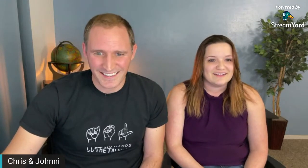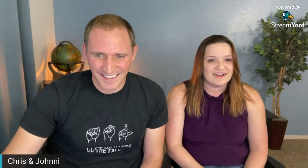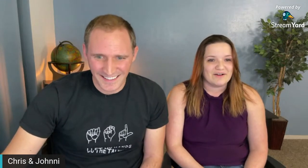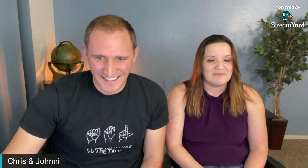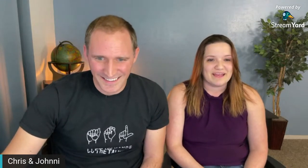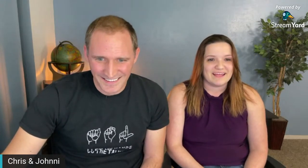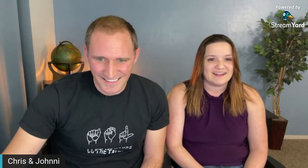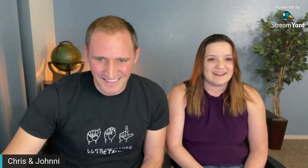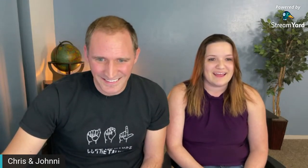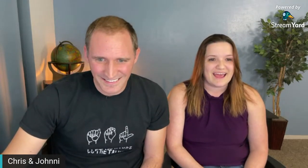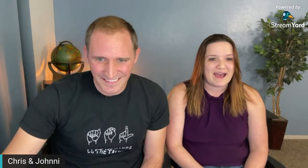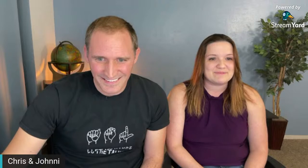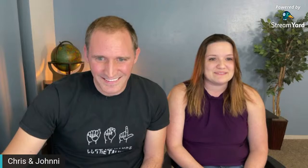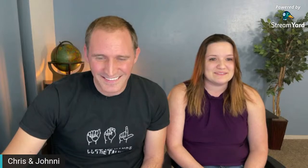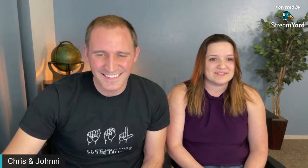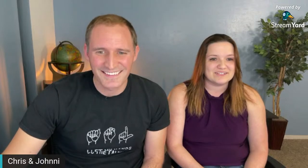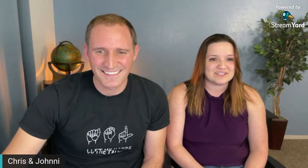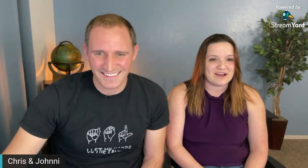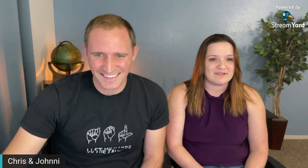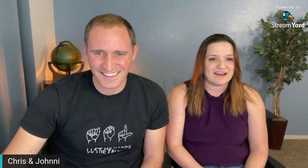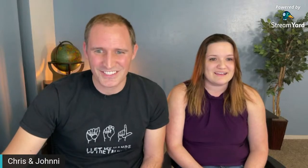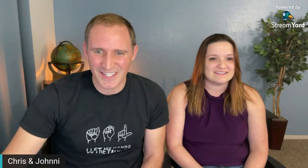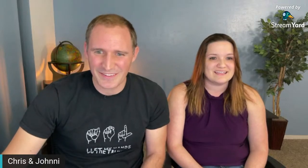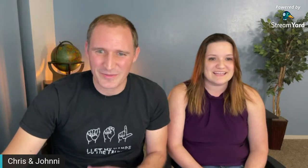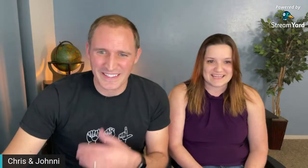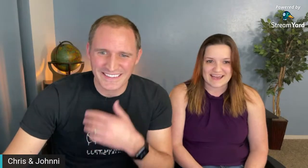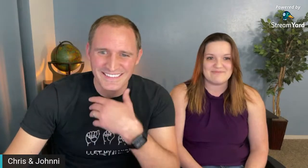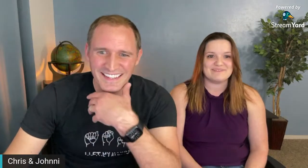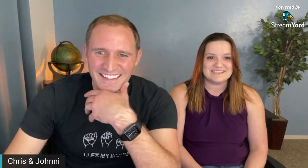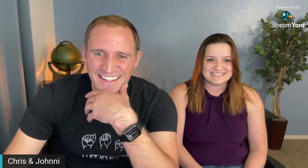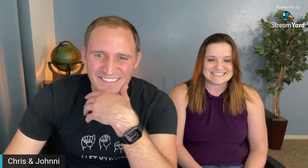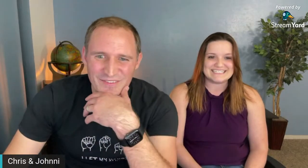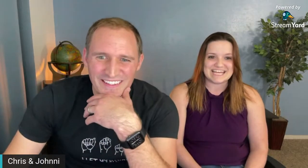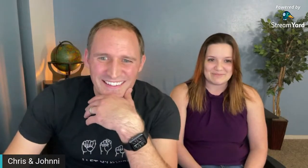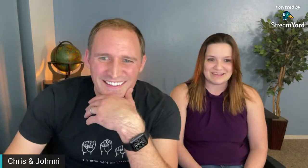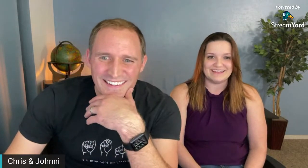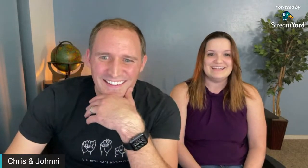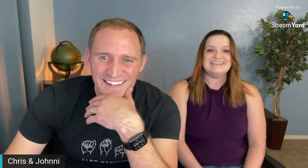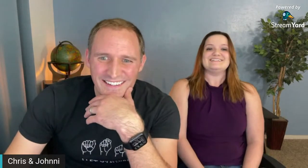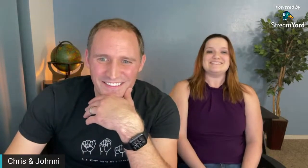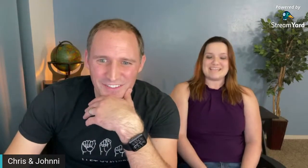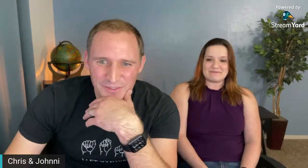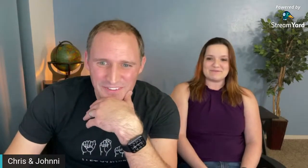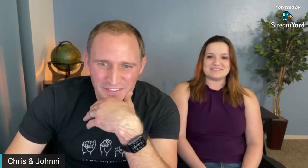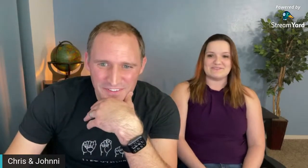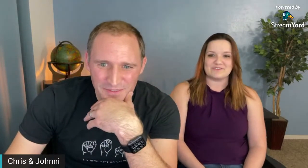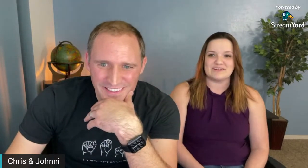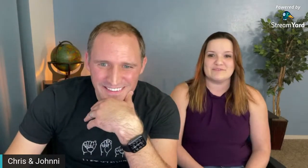And oh, man. Absolutely. Good job, guys. Good job, everybody. Yep. We got a lot of them. Debbie. All right, so Debbie who was the first one here? It